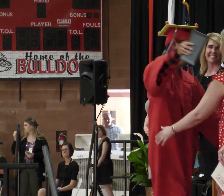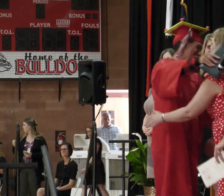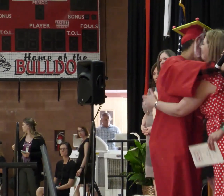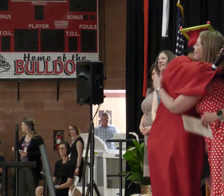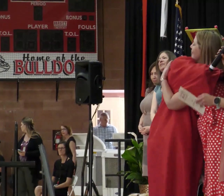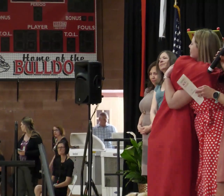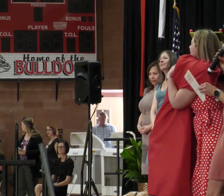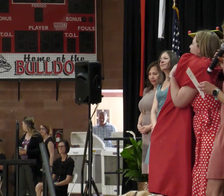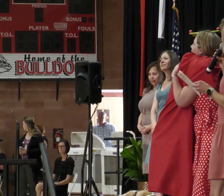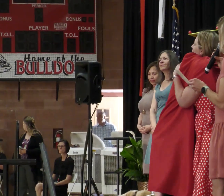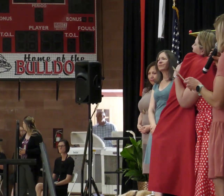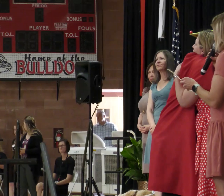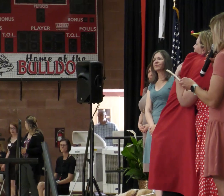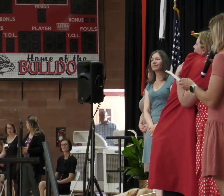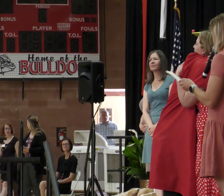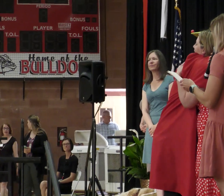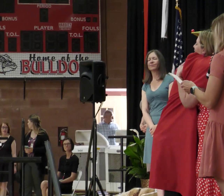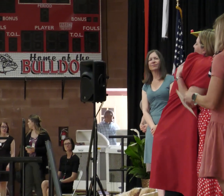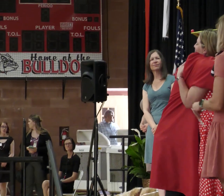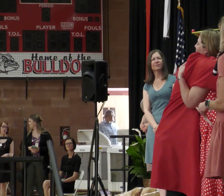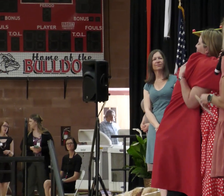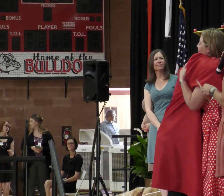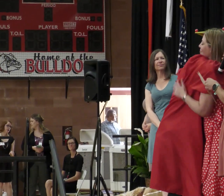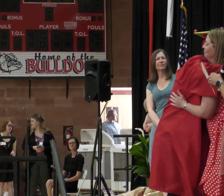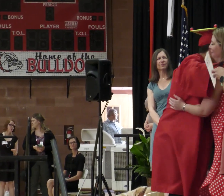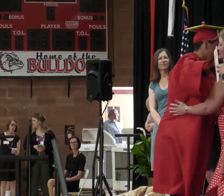Giving a big hug to Miss Huddleston